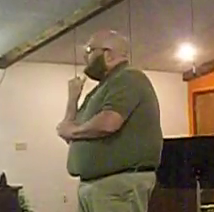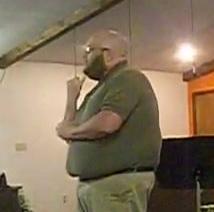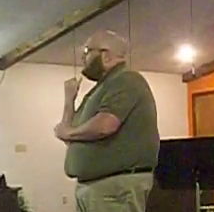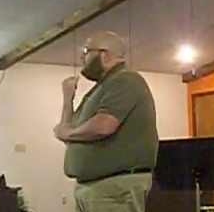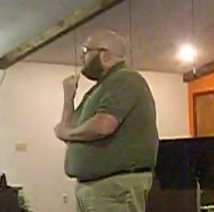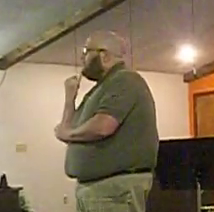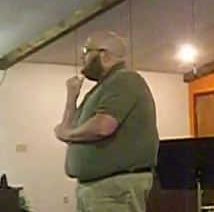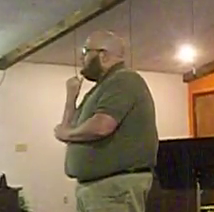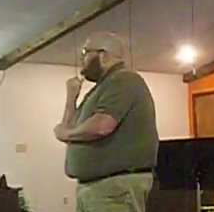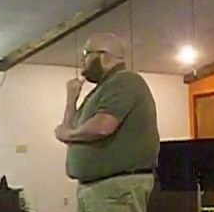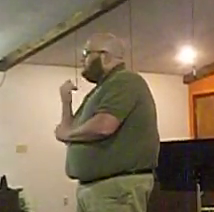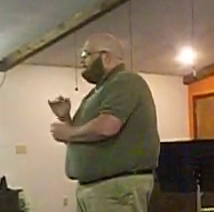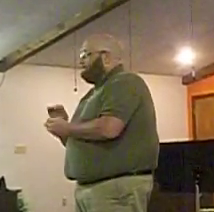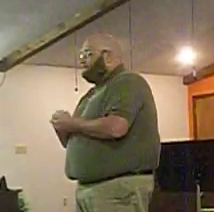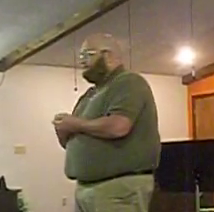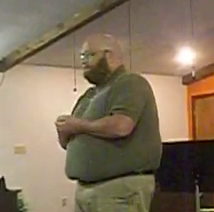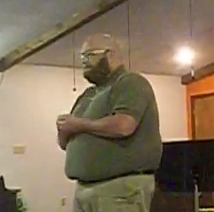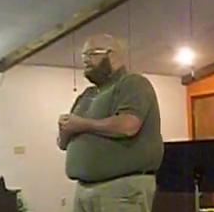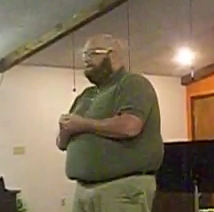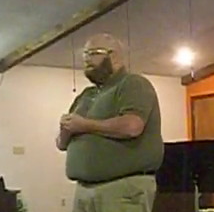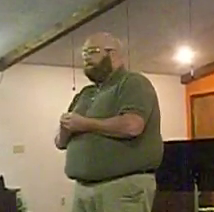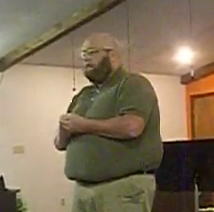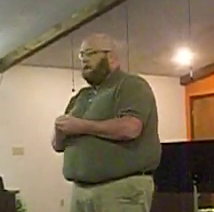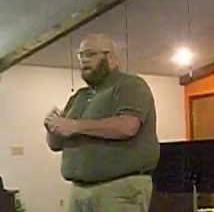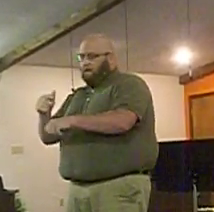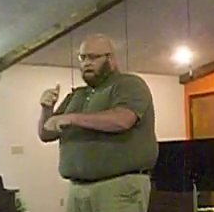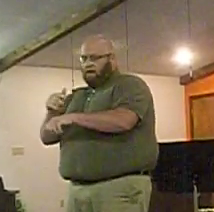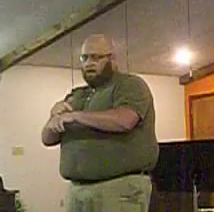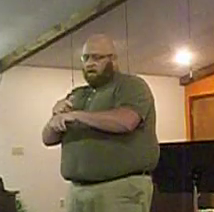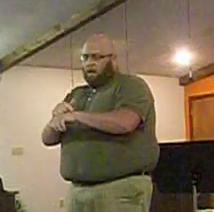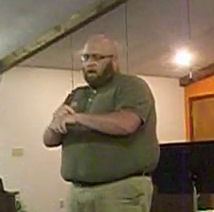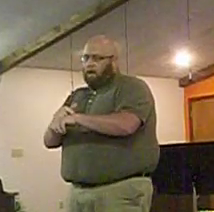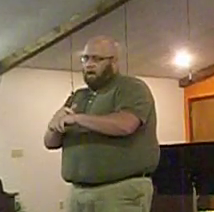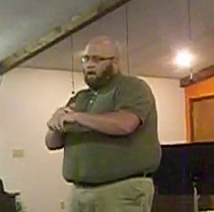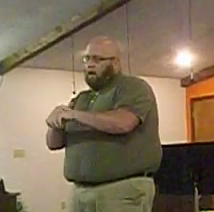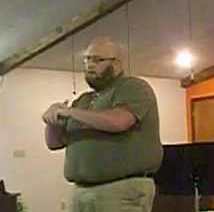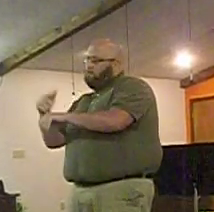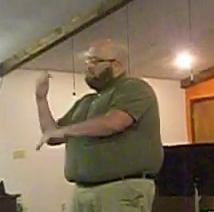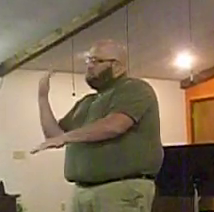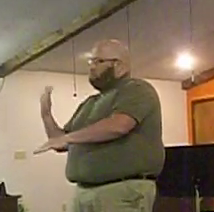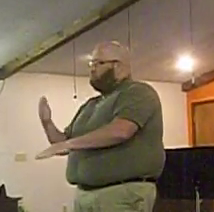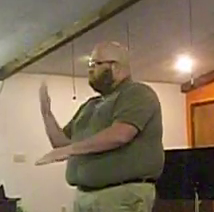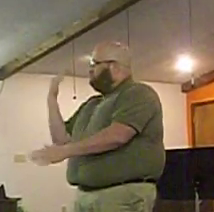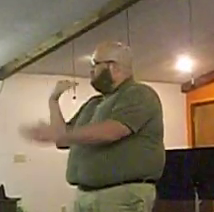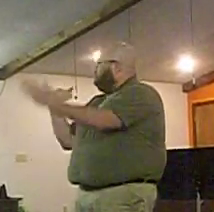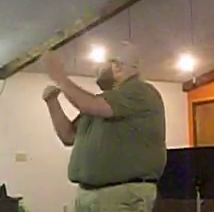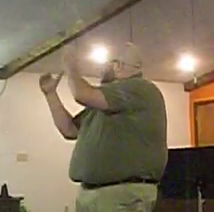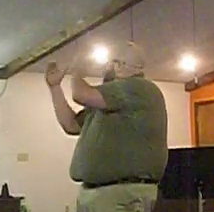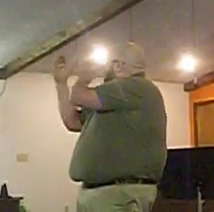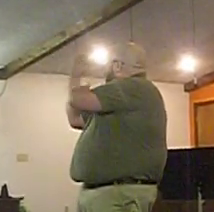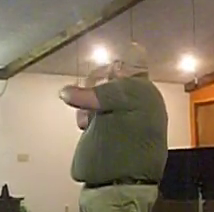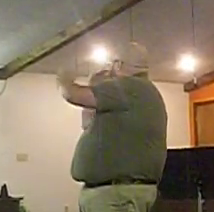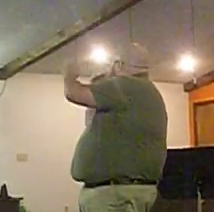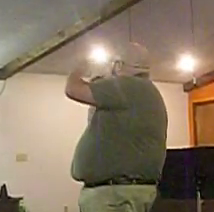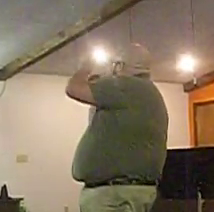the time was long ago,